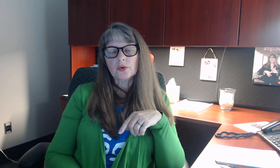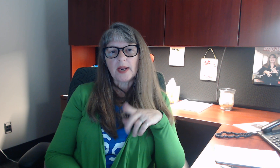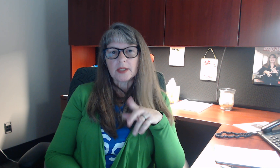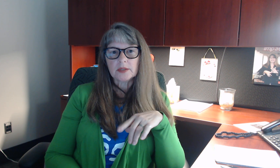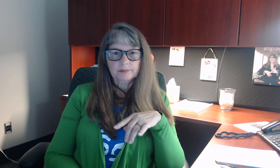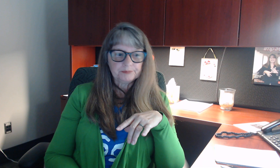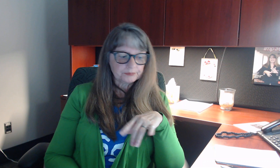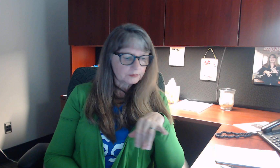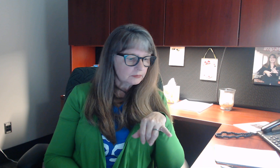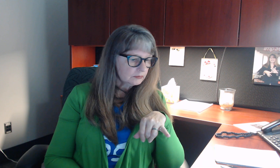correct.